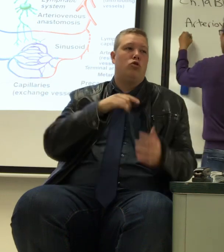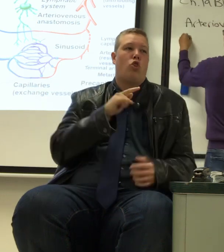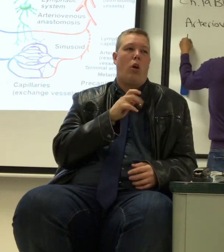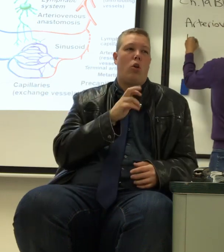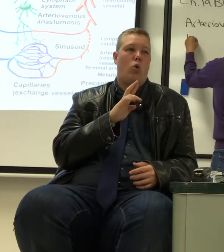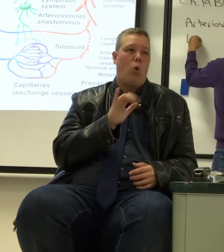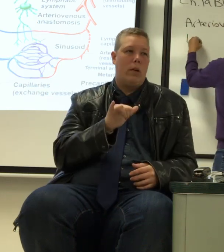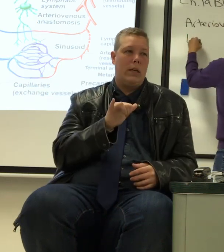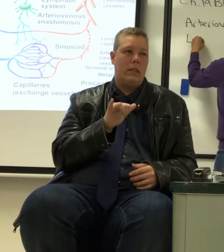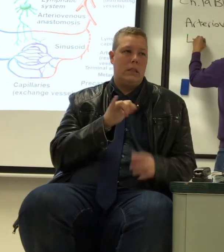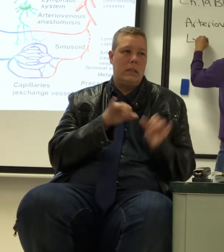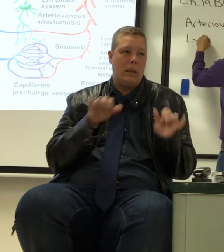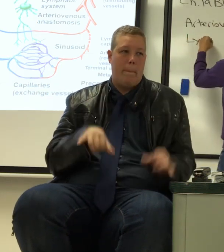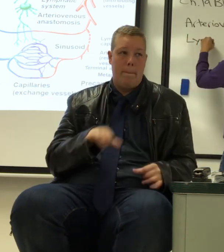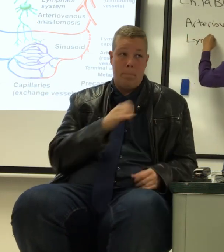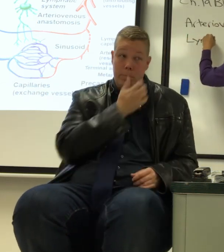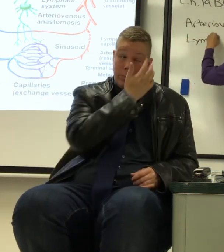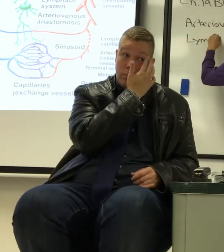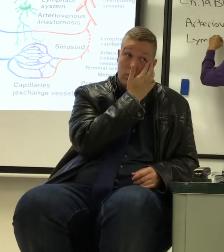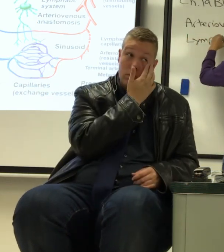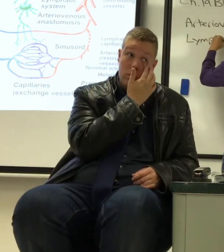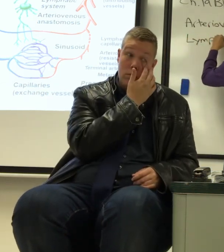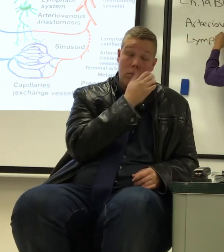Lymphatic capillaries